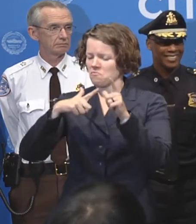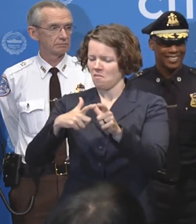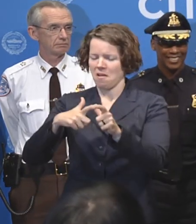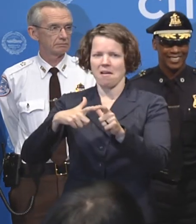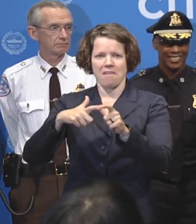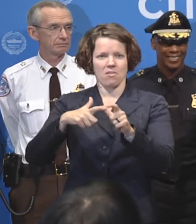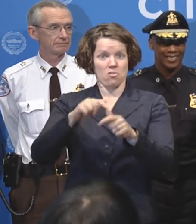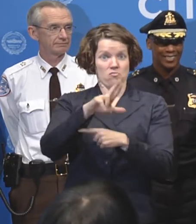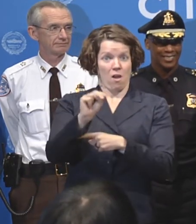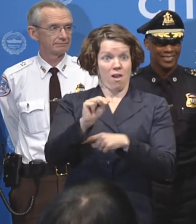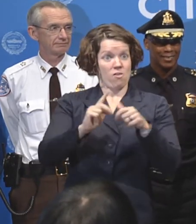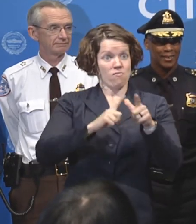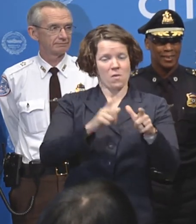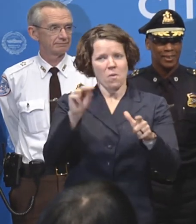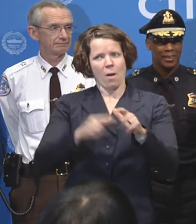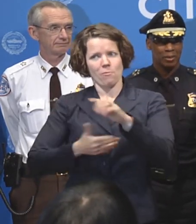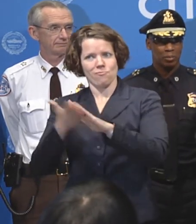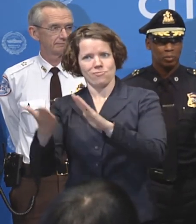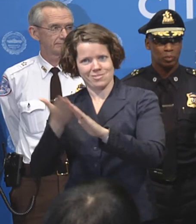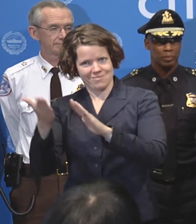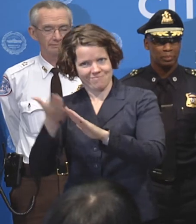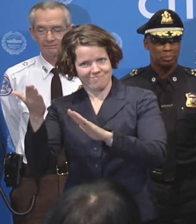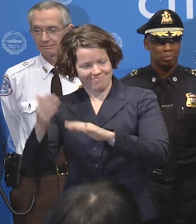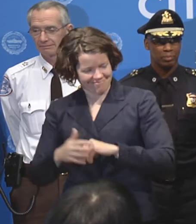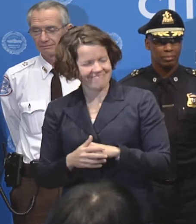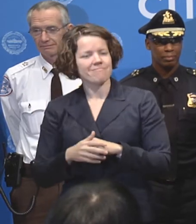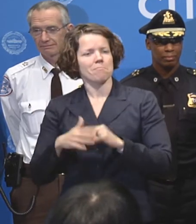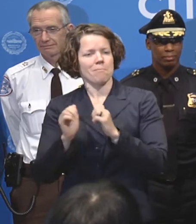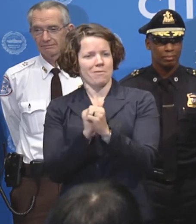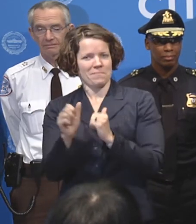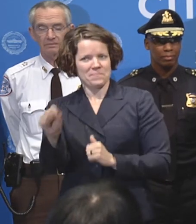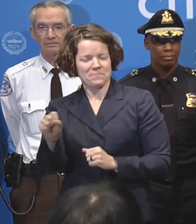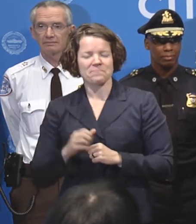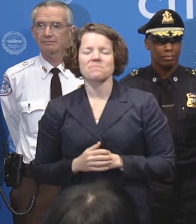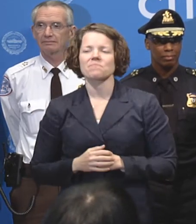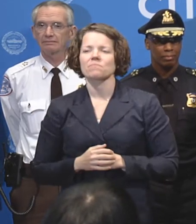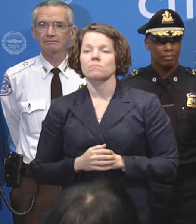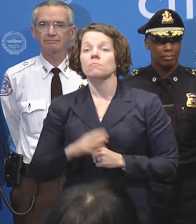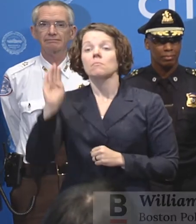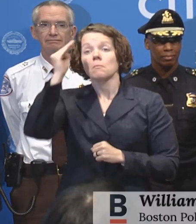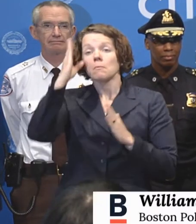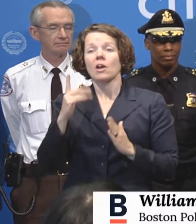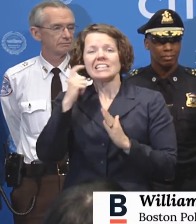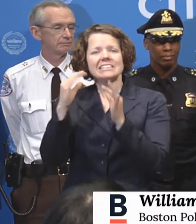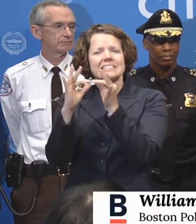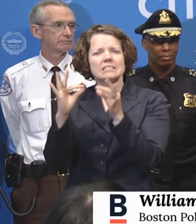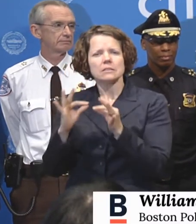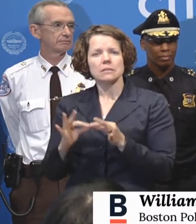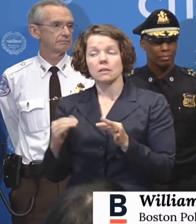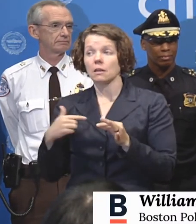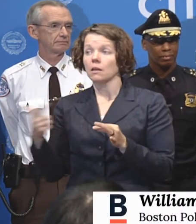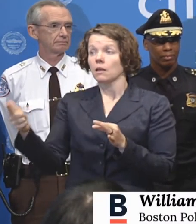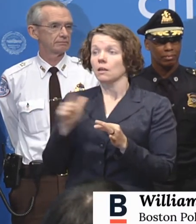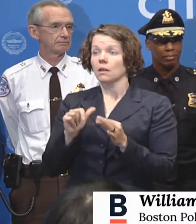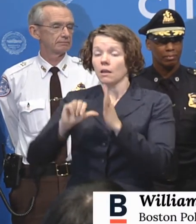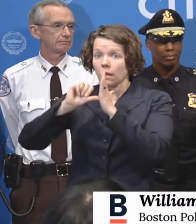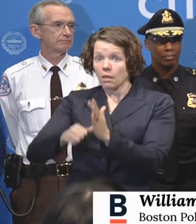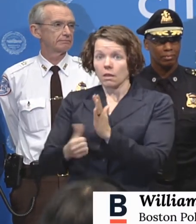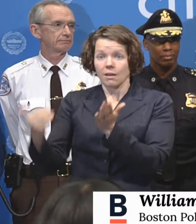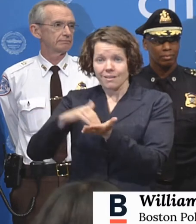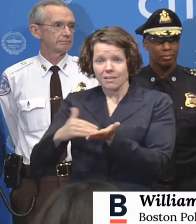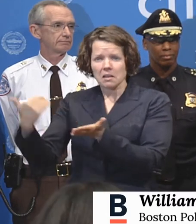capacity. Thank you, Your Honor. The mayor went over several speaking points, and not to be redundant, I won't repeat several of